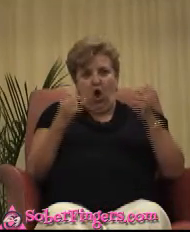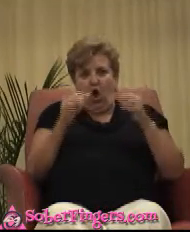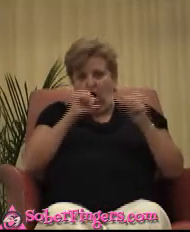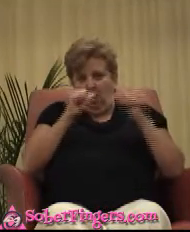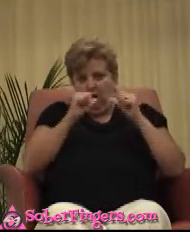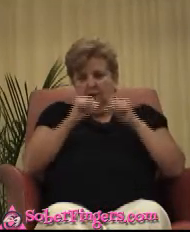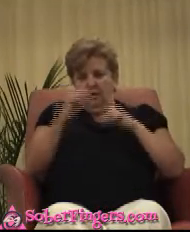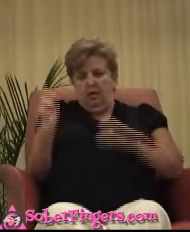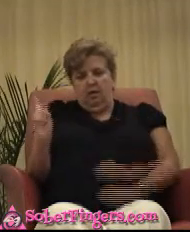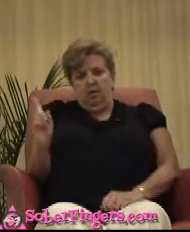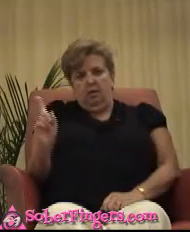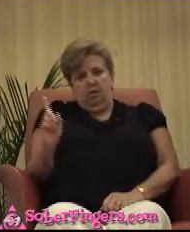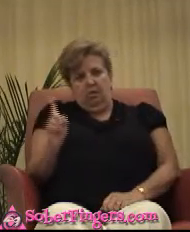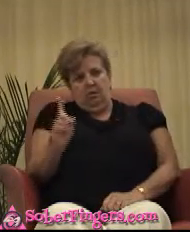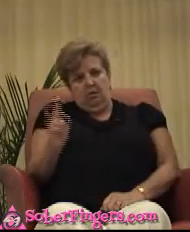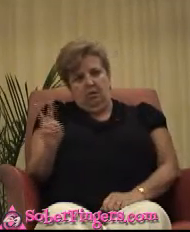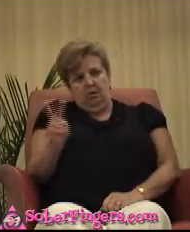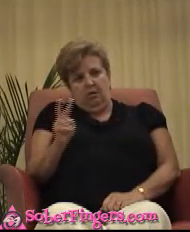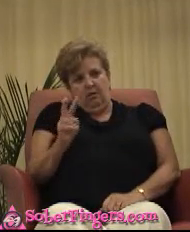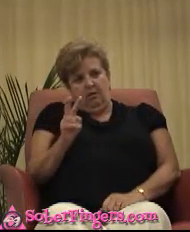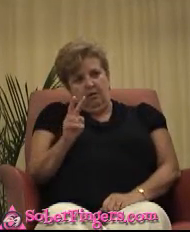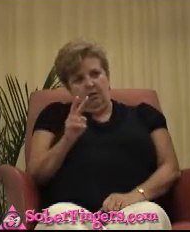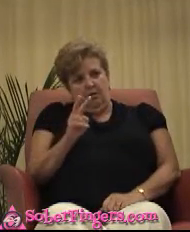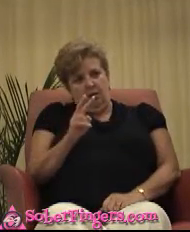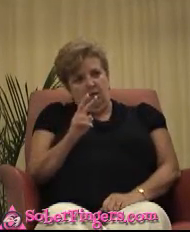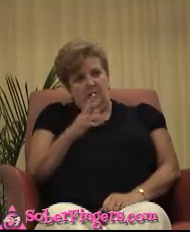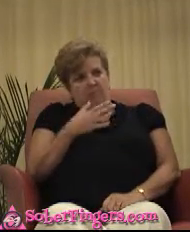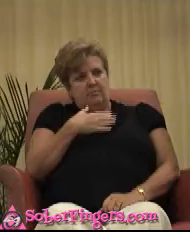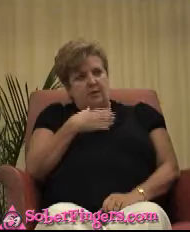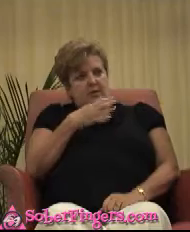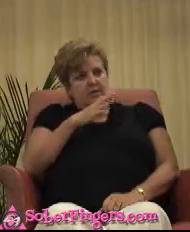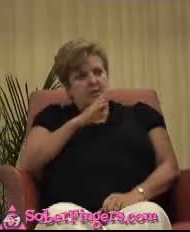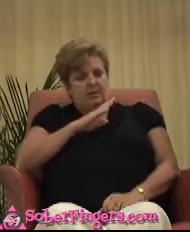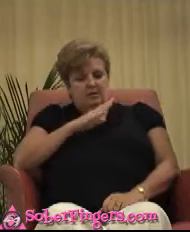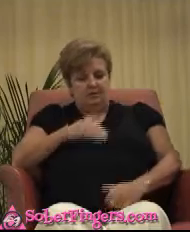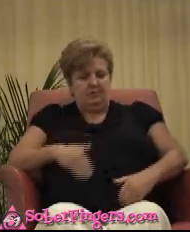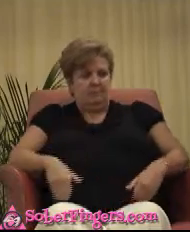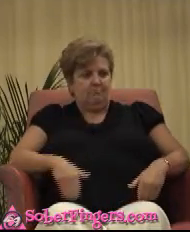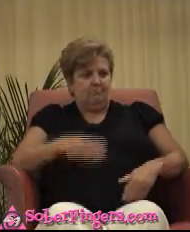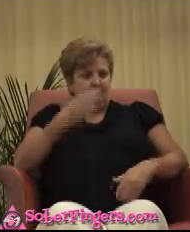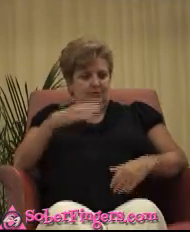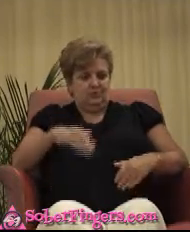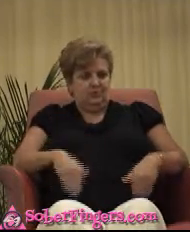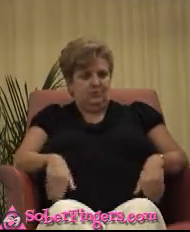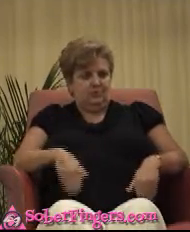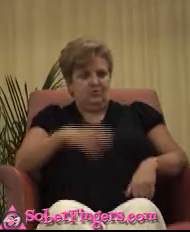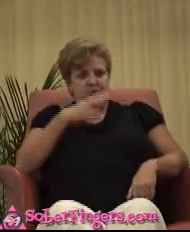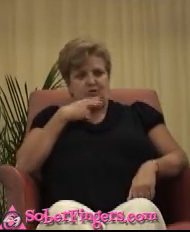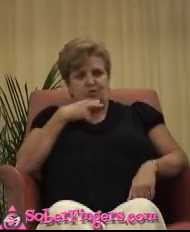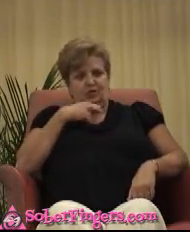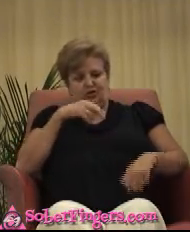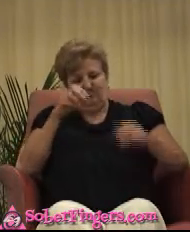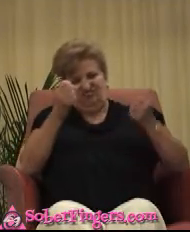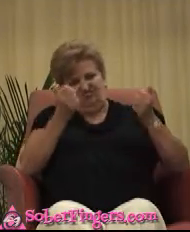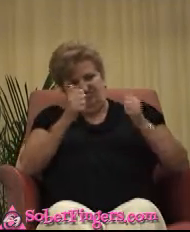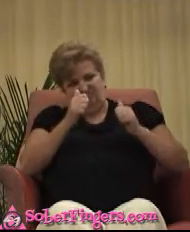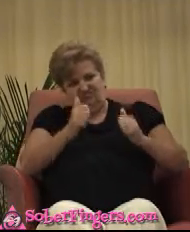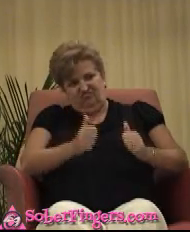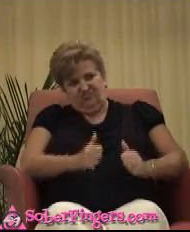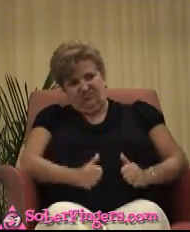go up 3 different ways, and I'm going, my God almighty, she got turquoise shorts on, a really cute butt, nice legs, brown eyes, way more than I had on my